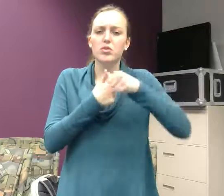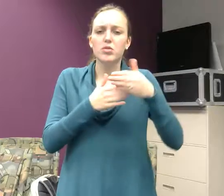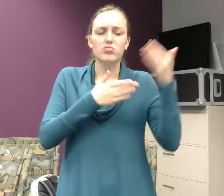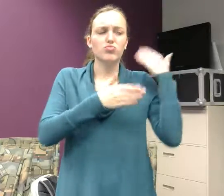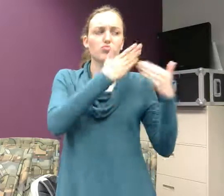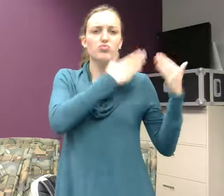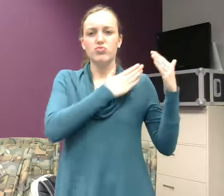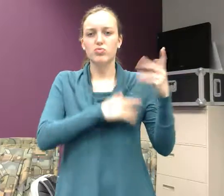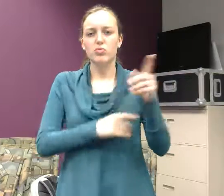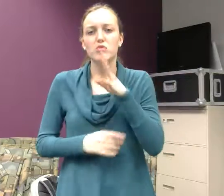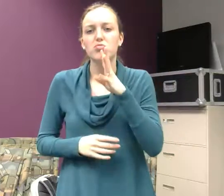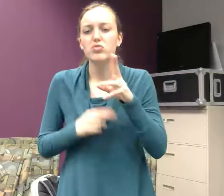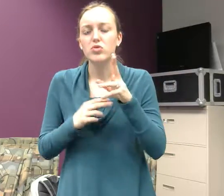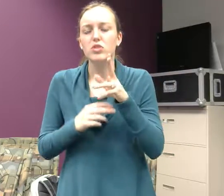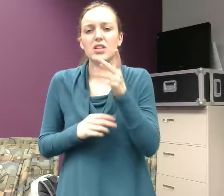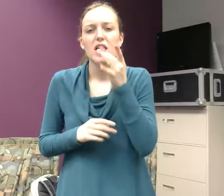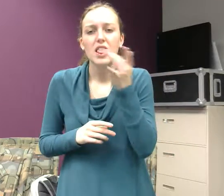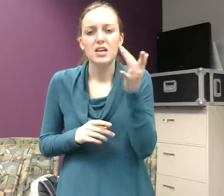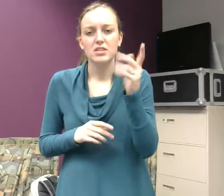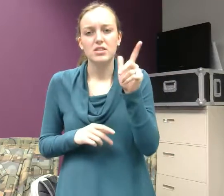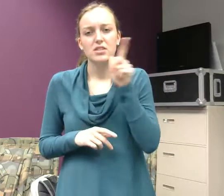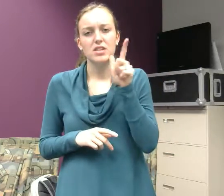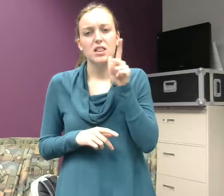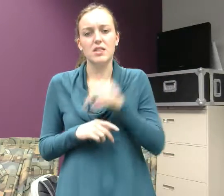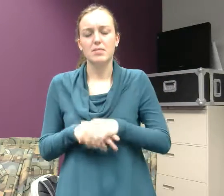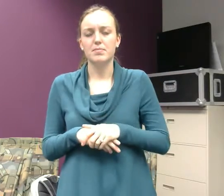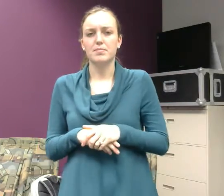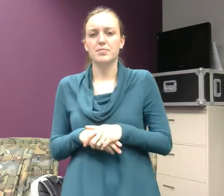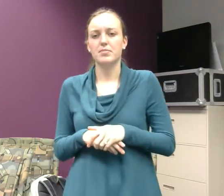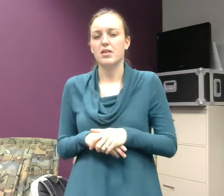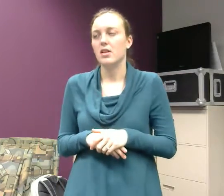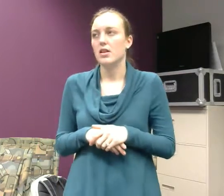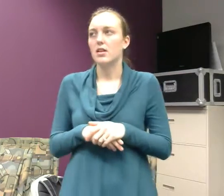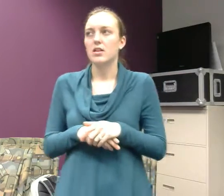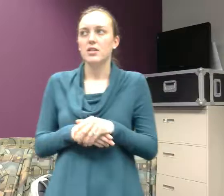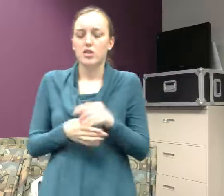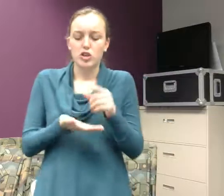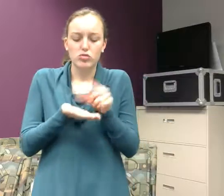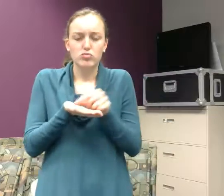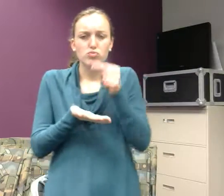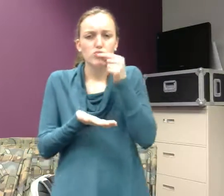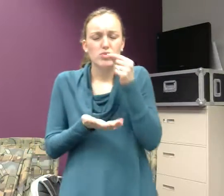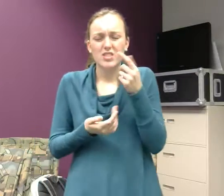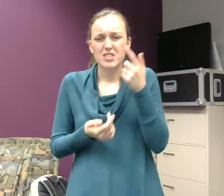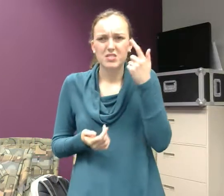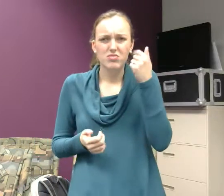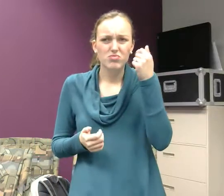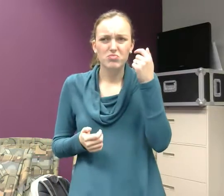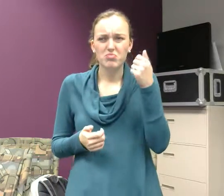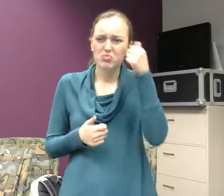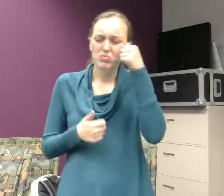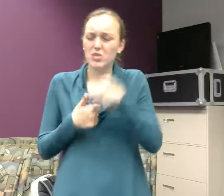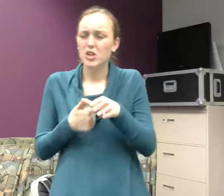we tasted the lemon wedges, and we noticed how in our